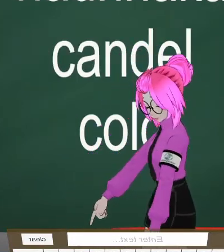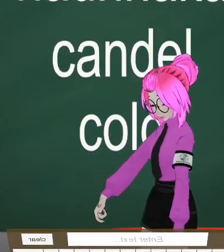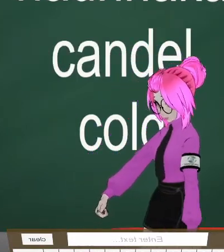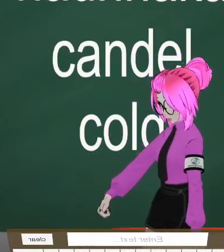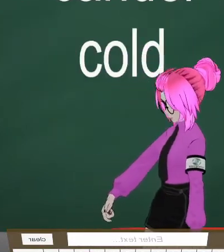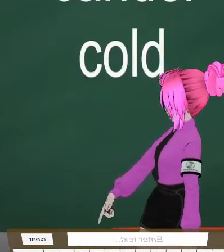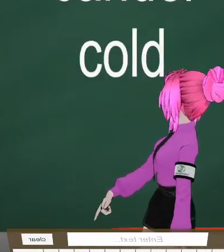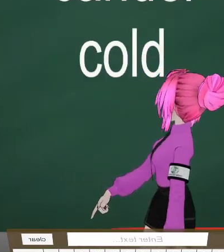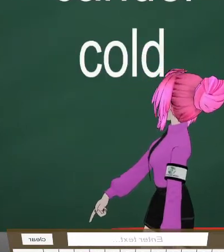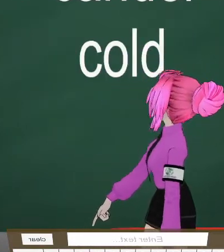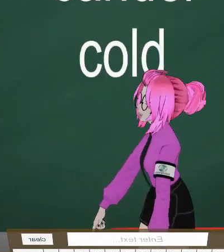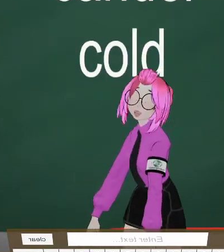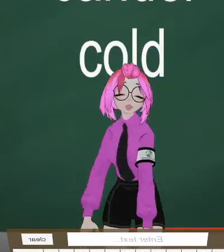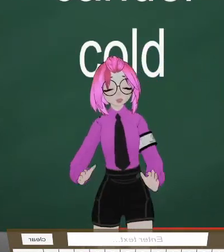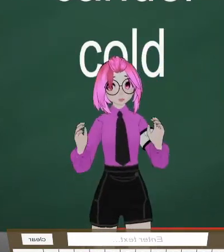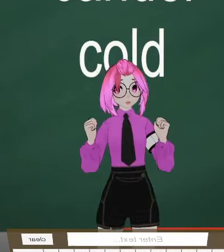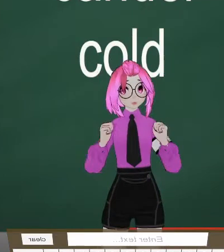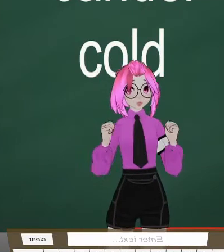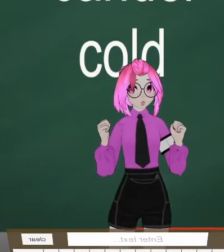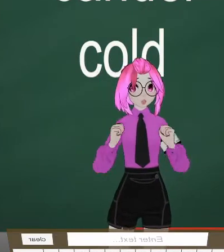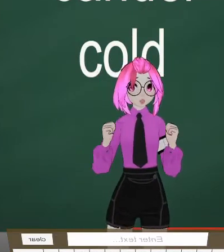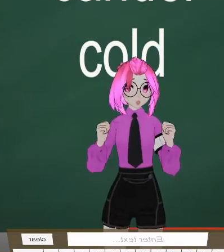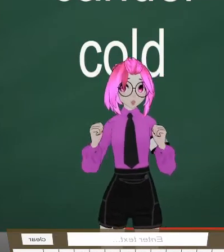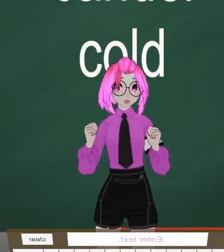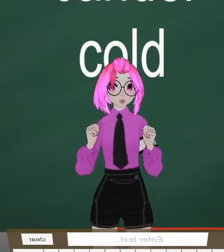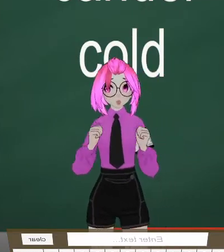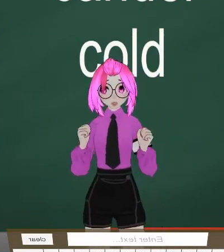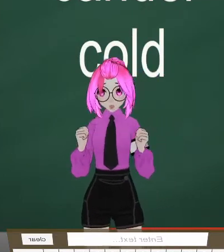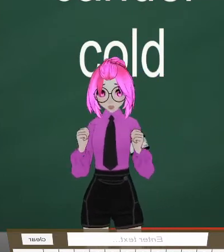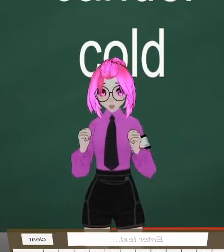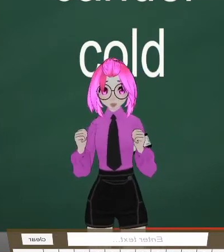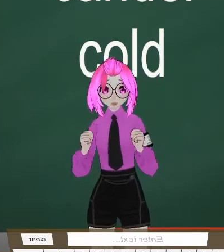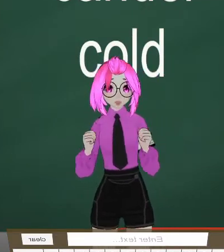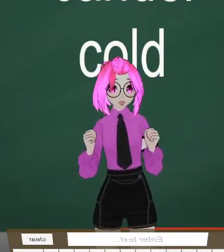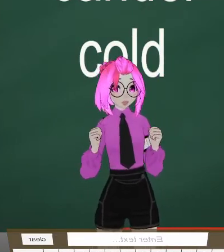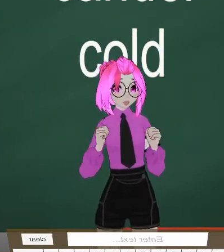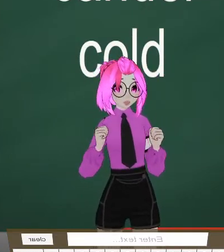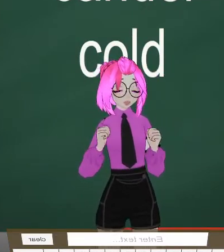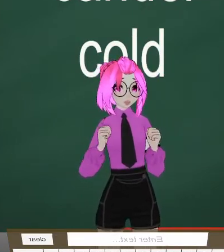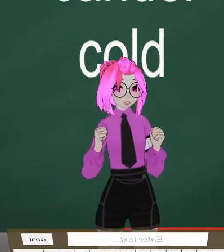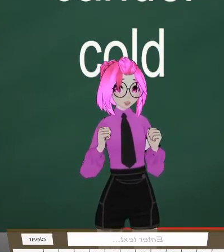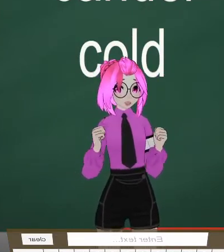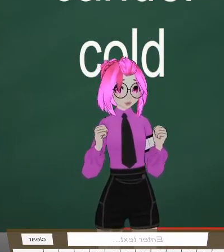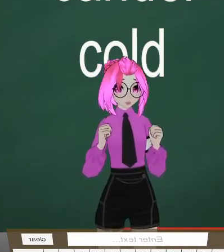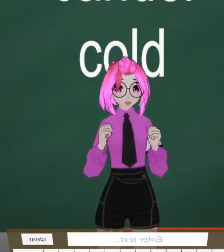could i could i boost it up okay there we go cold if you're all cold what are you doing you're shivering oh